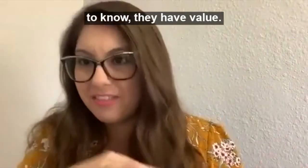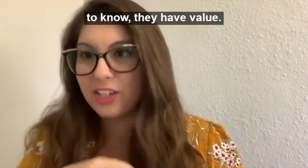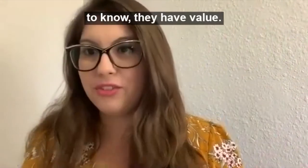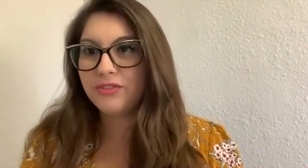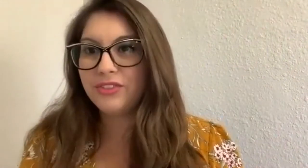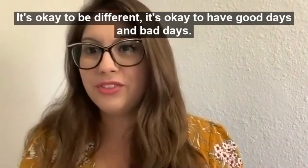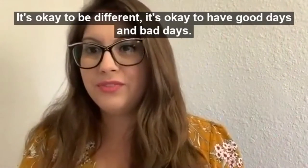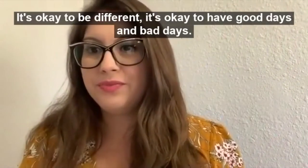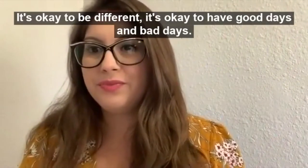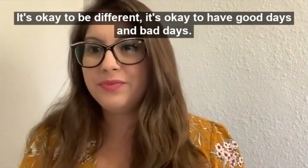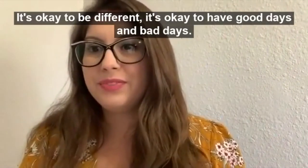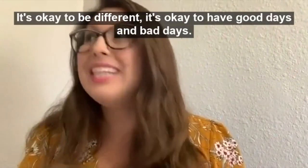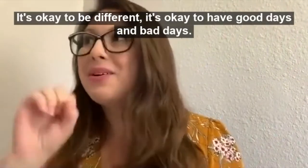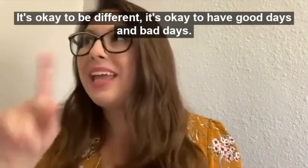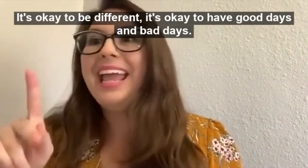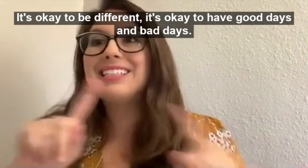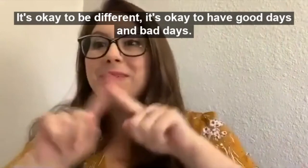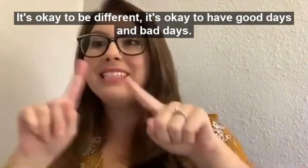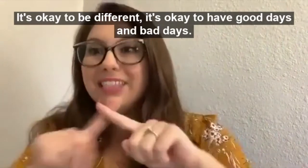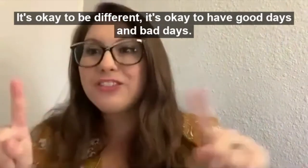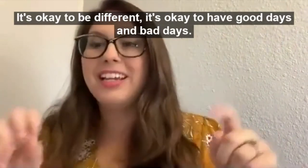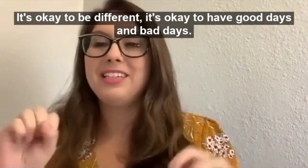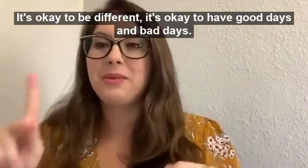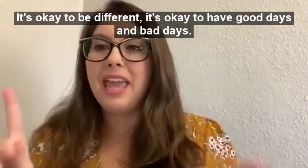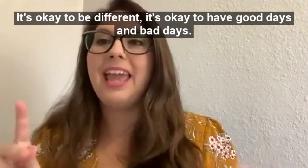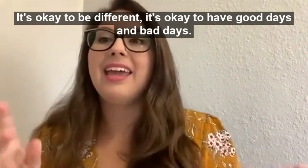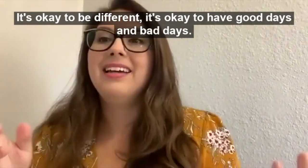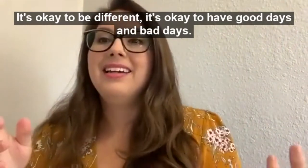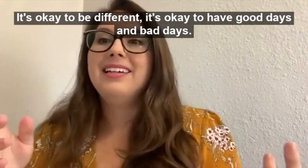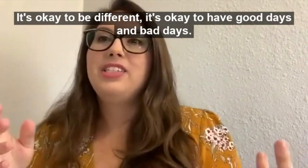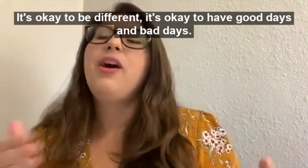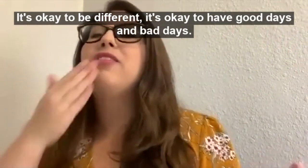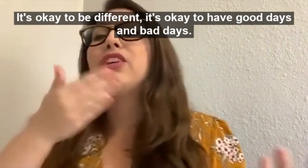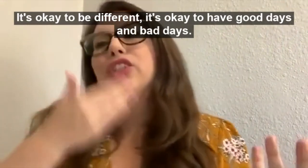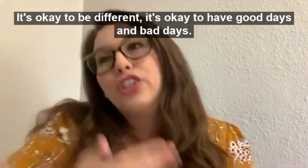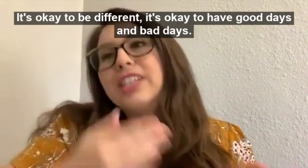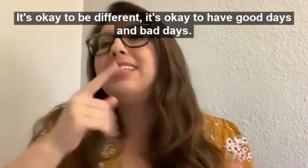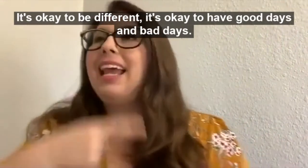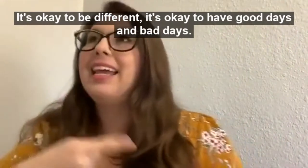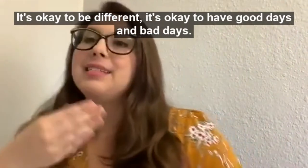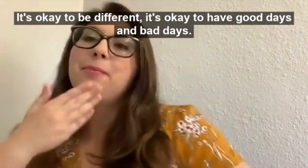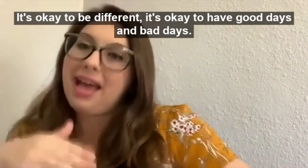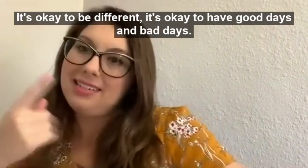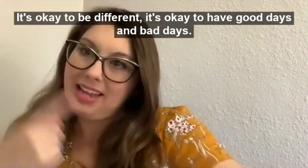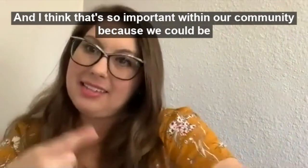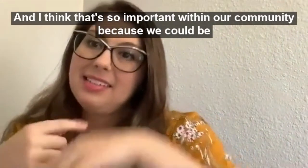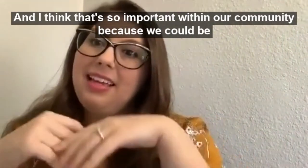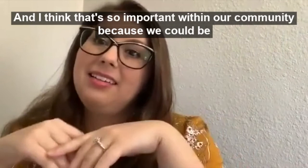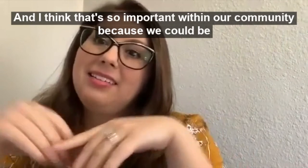value. It's okay to be different. It's okay to have good days and bad days. And I